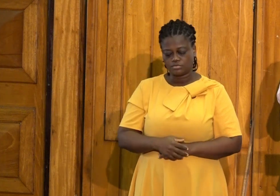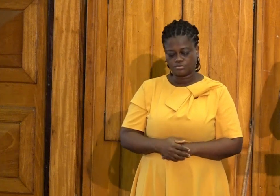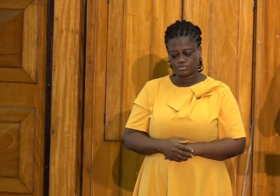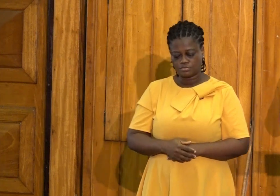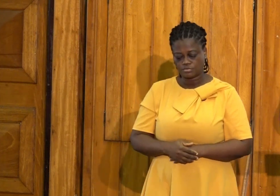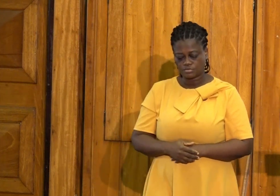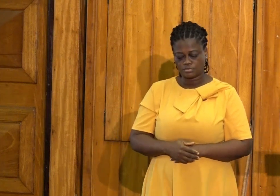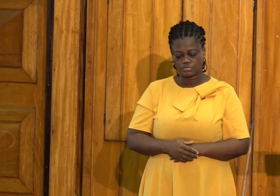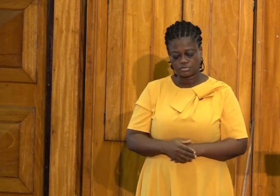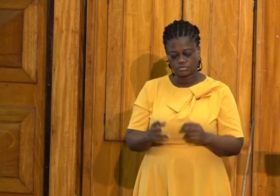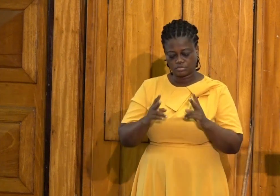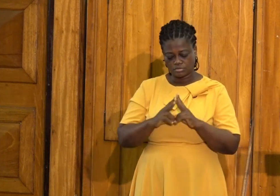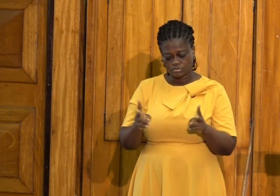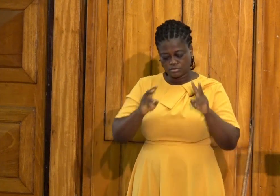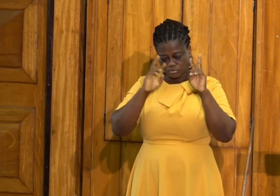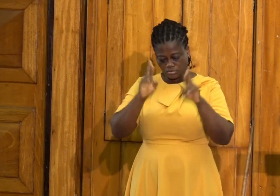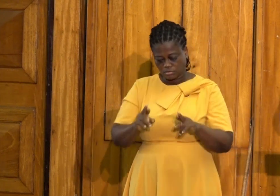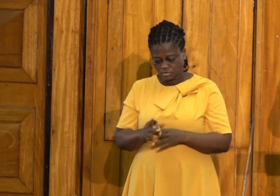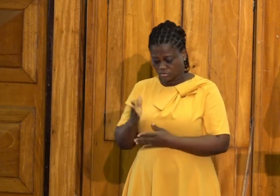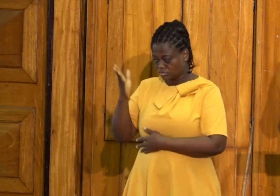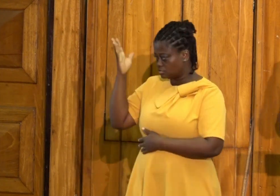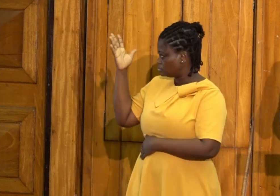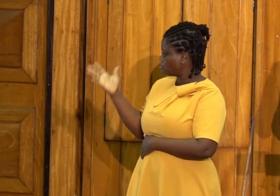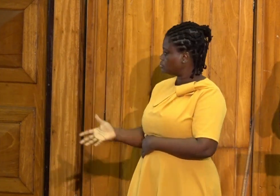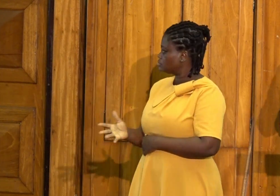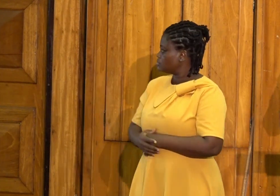And these are the results. In total,